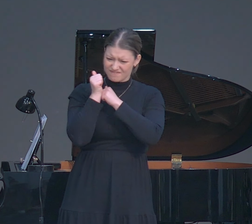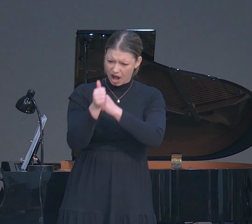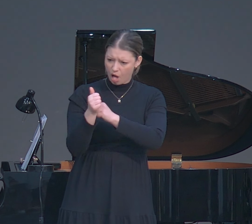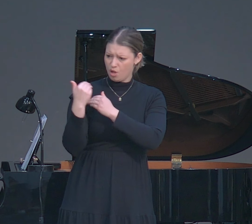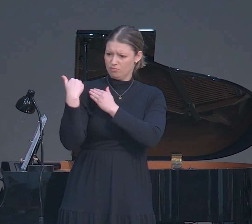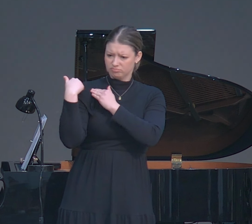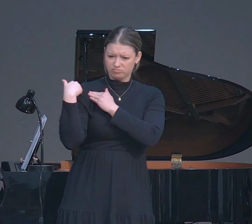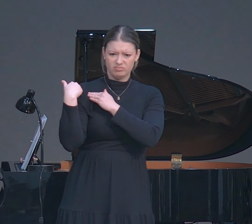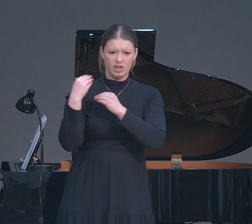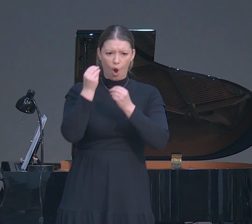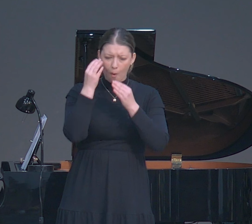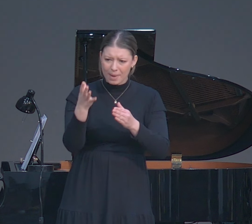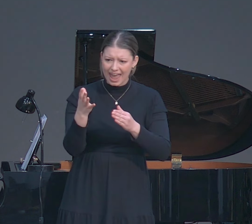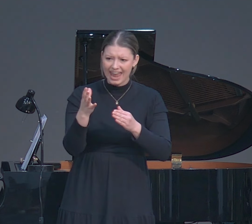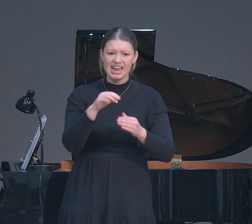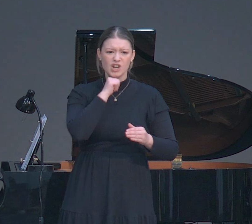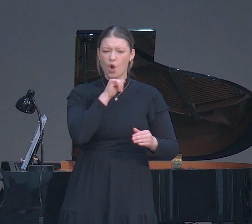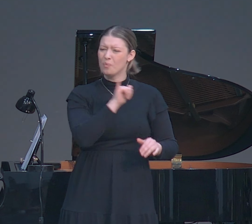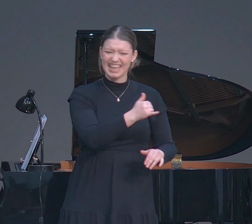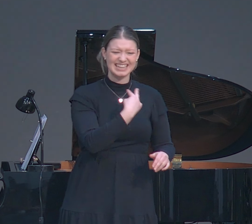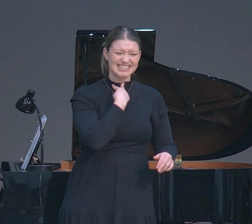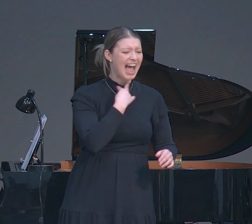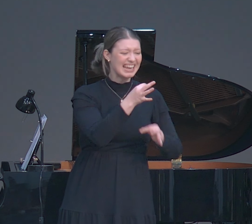fight and stall the mission.